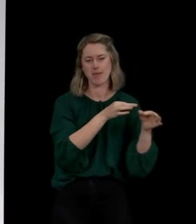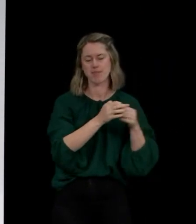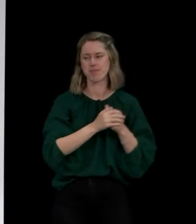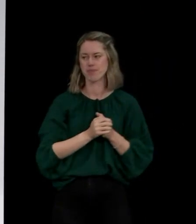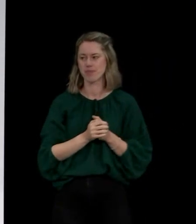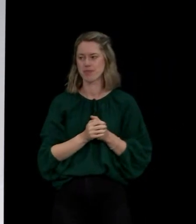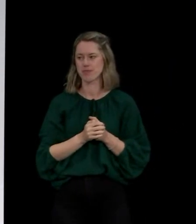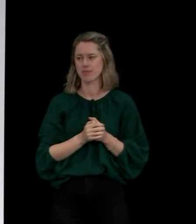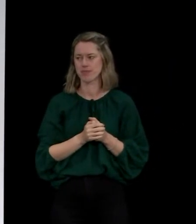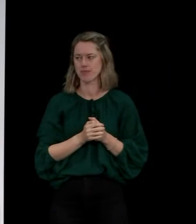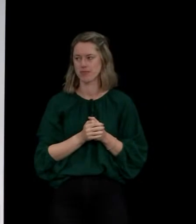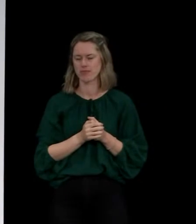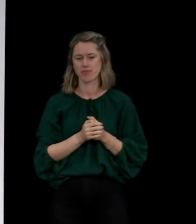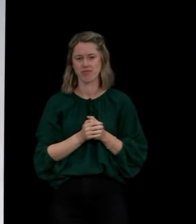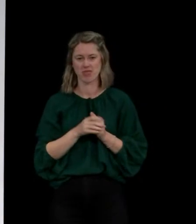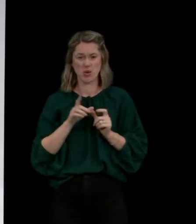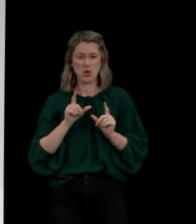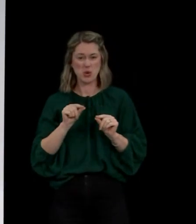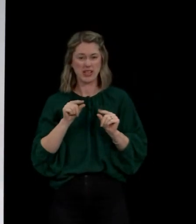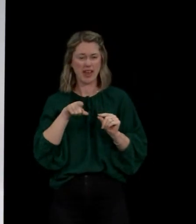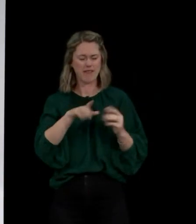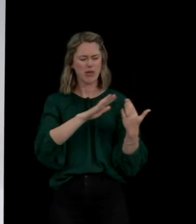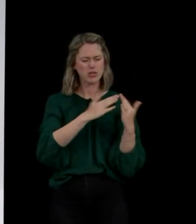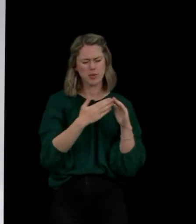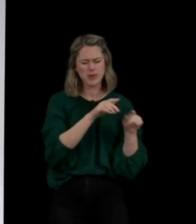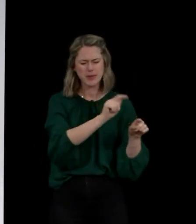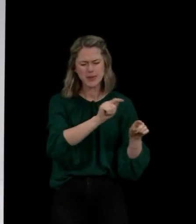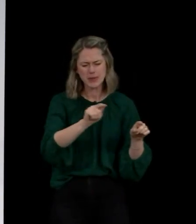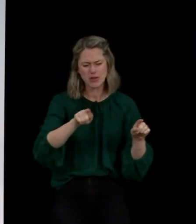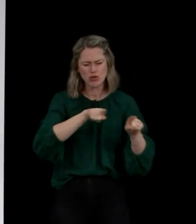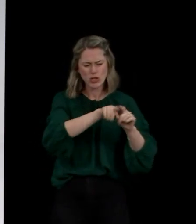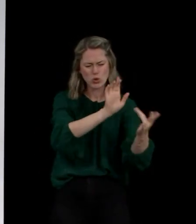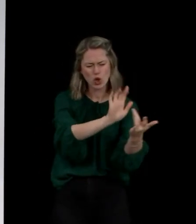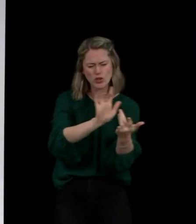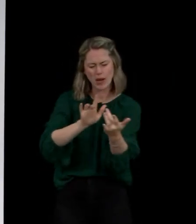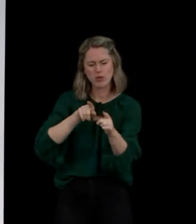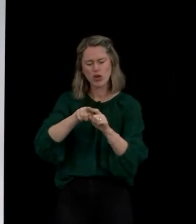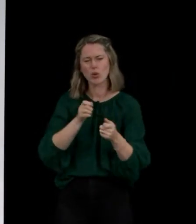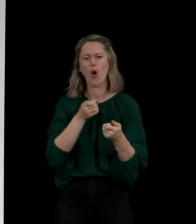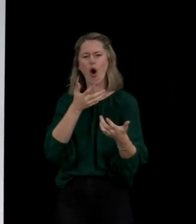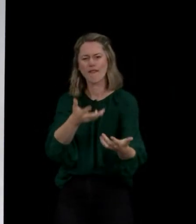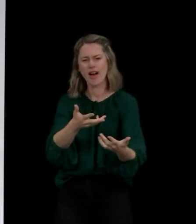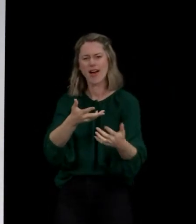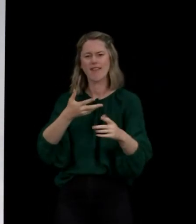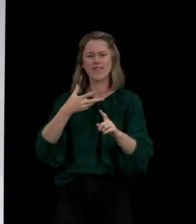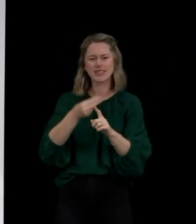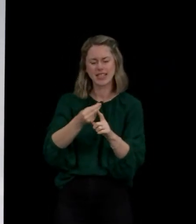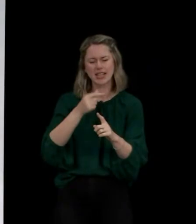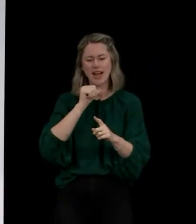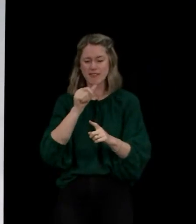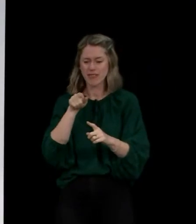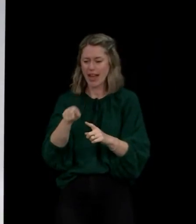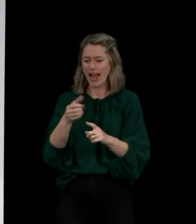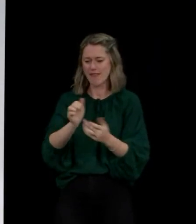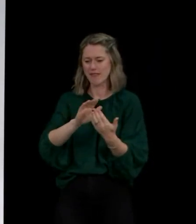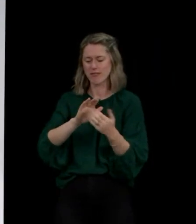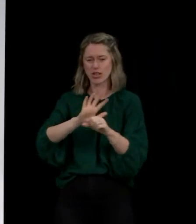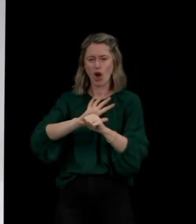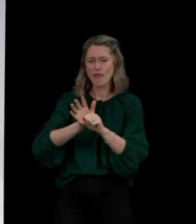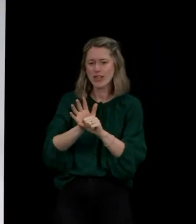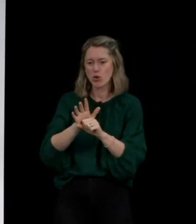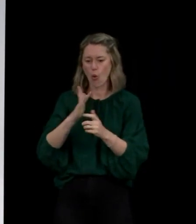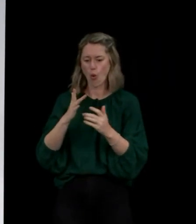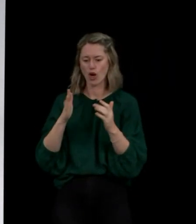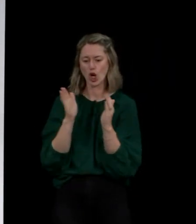More broadly, we're taking that approach generally with communities that we're having contact with because they're being identified as COVID cases or COVID contacts.